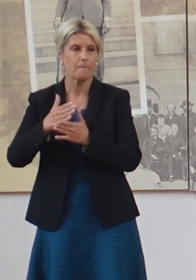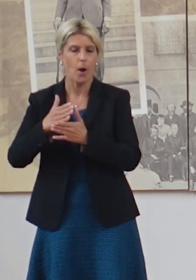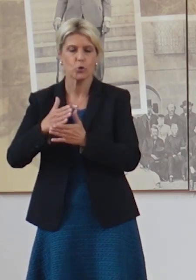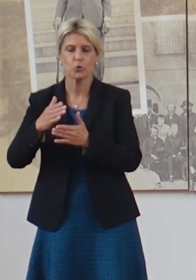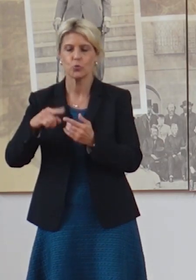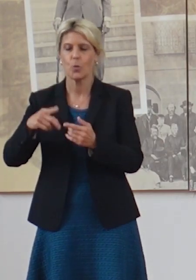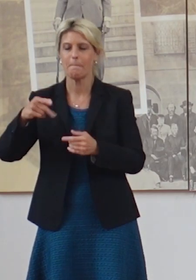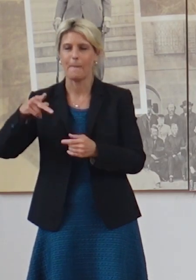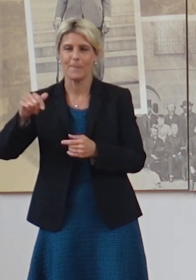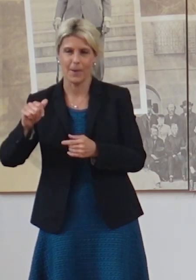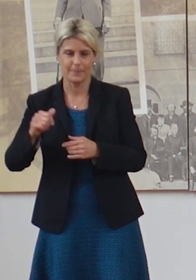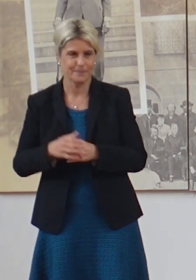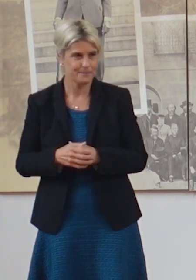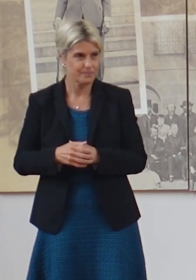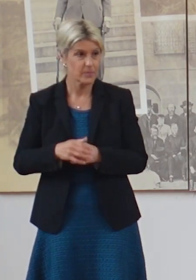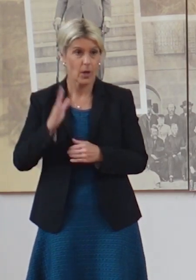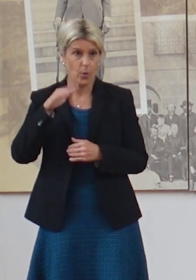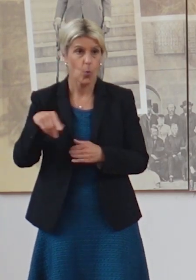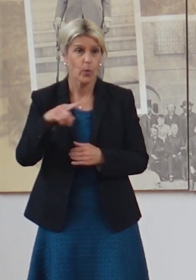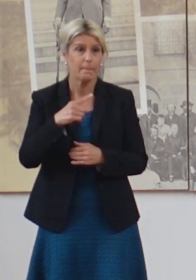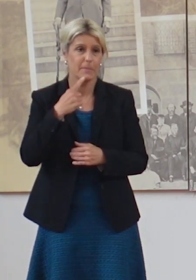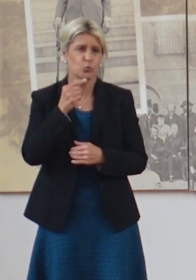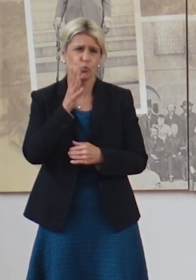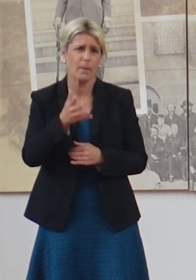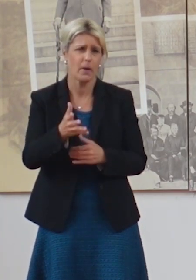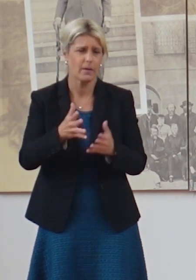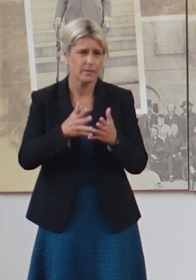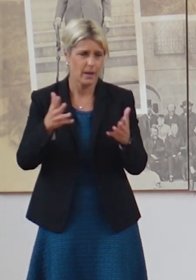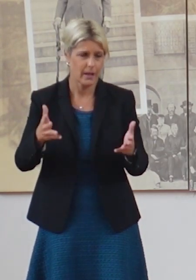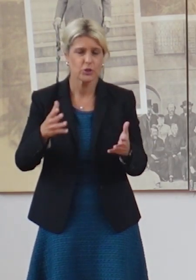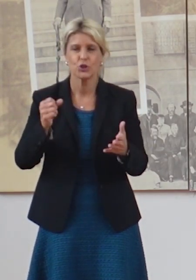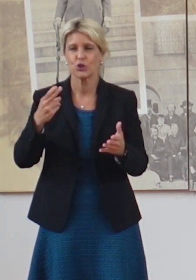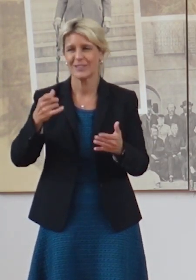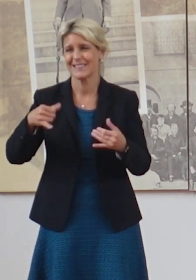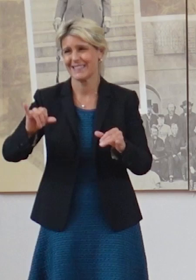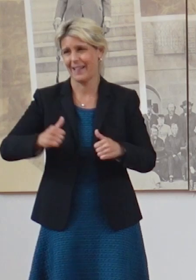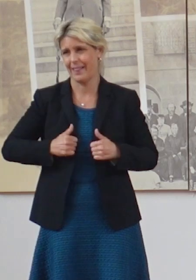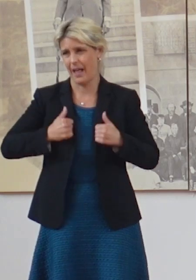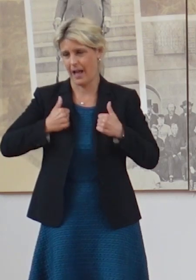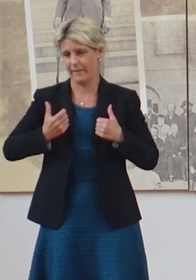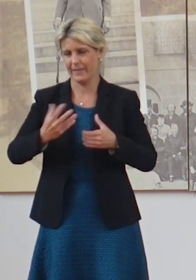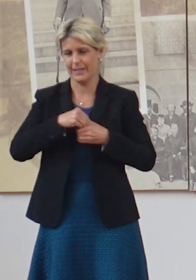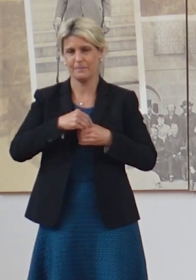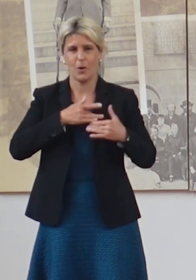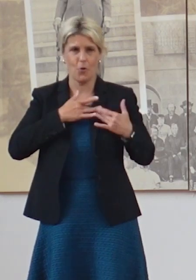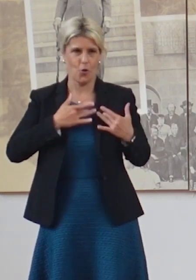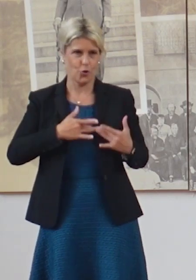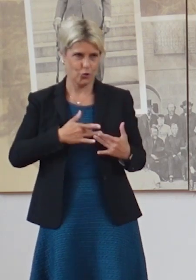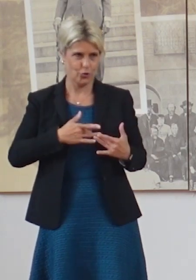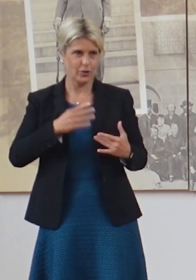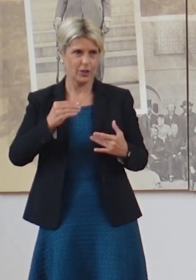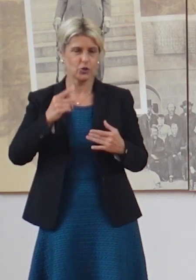Though I know we all miss Grammy so much, she is still alive in every heart and mind that she touched during her precious life.